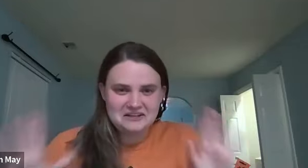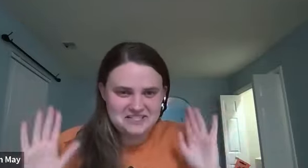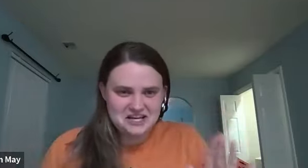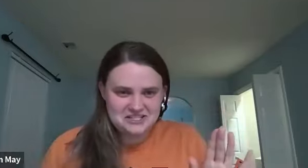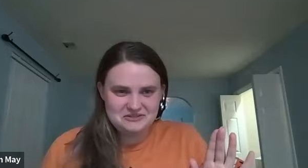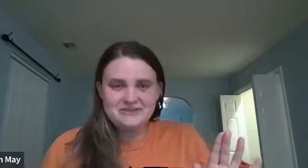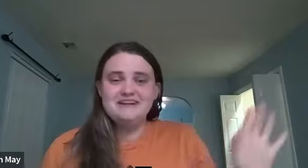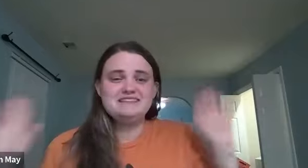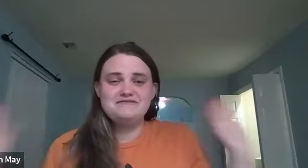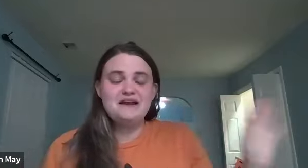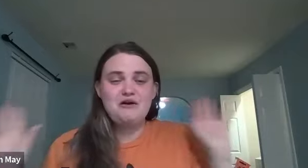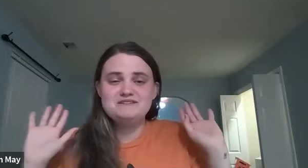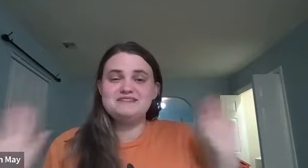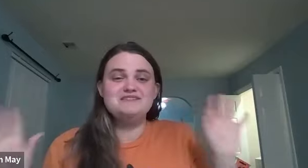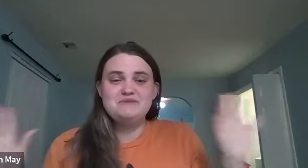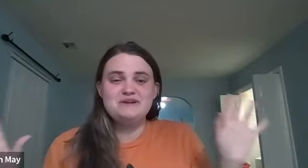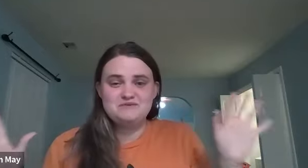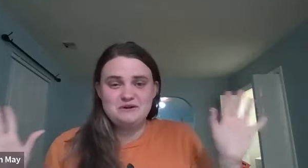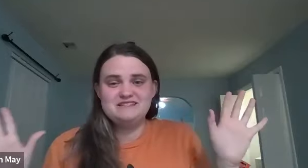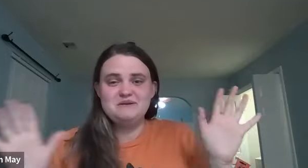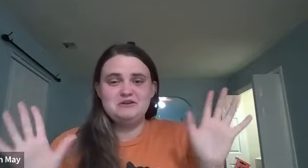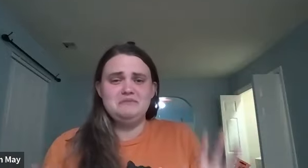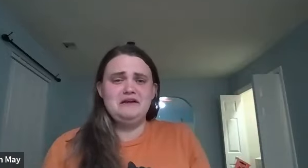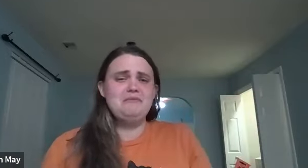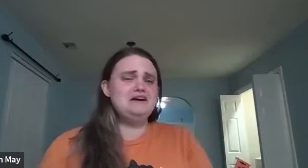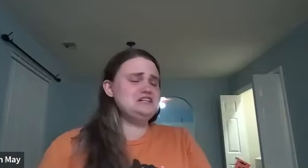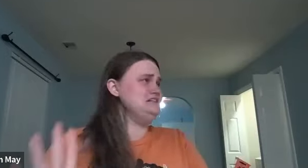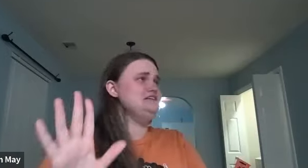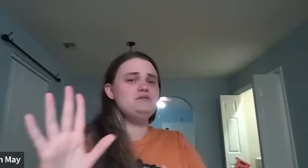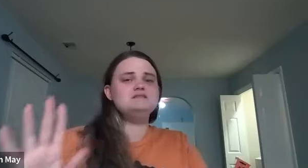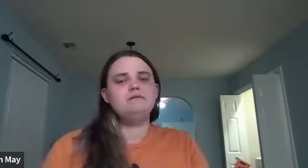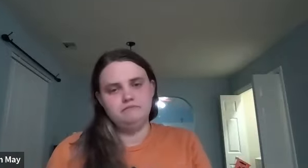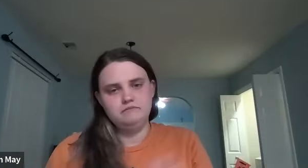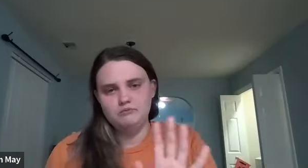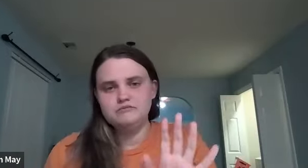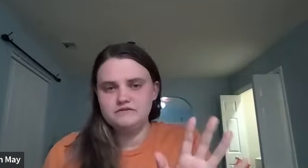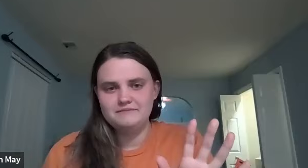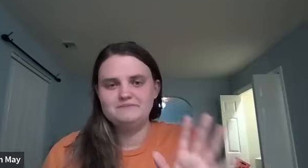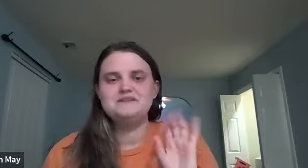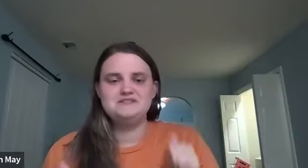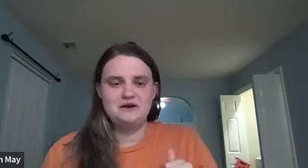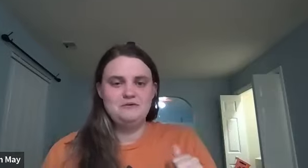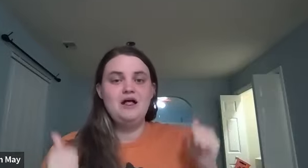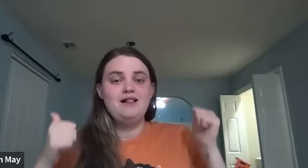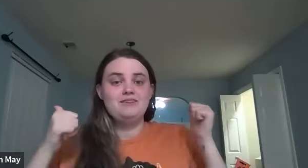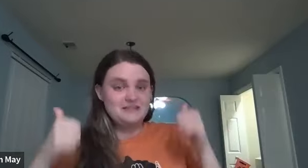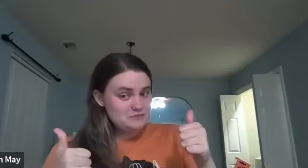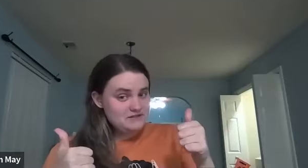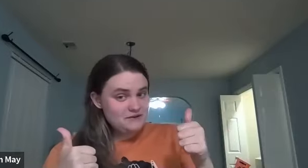to judge you. Because I always like, that's my biggest worry is that people are going to be like, oh my gosh, I didn't know this one. No, you're fine. So that's our plan for